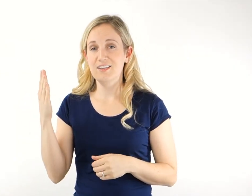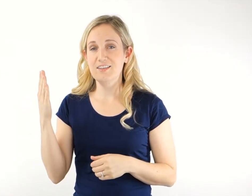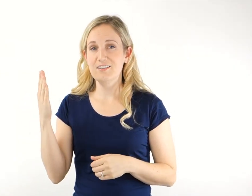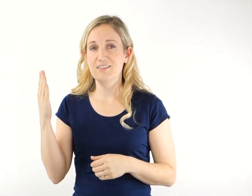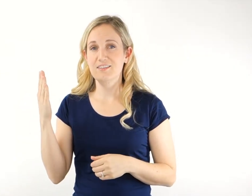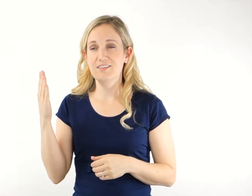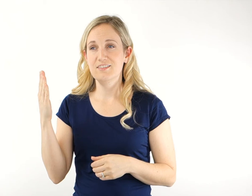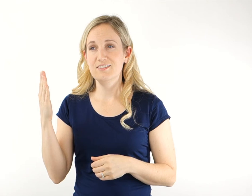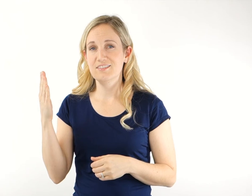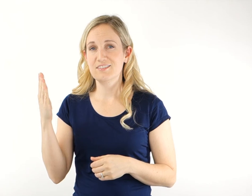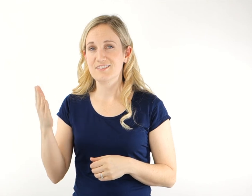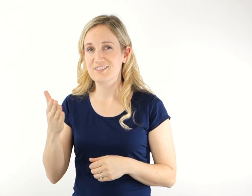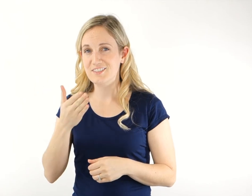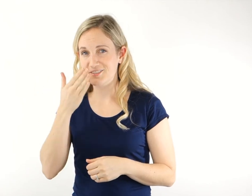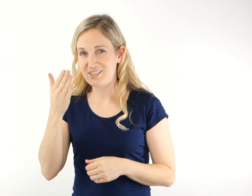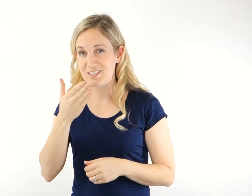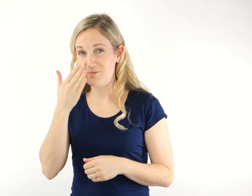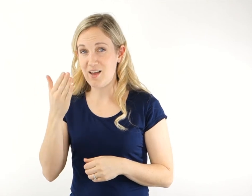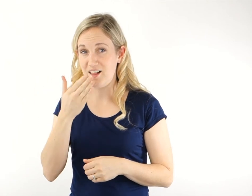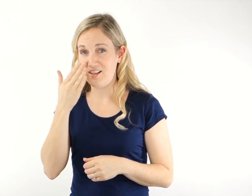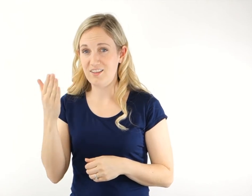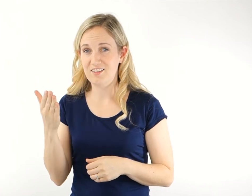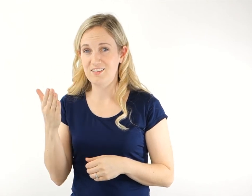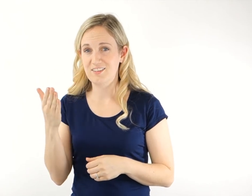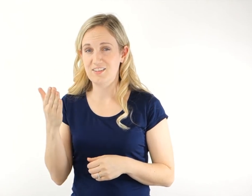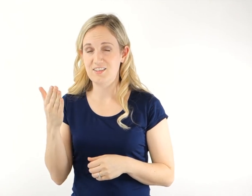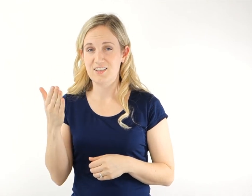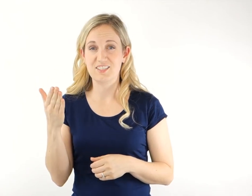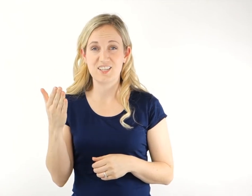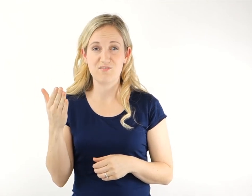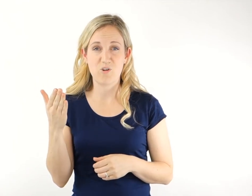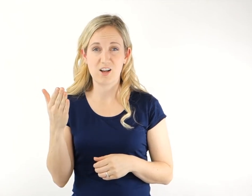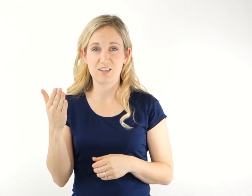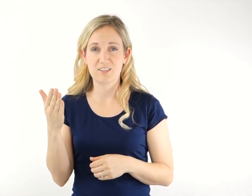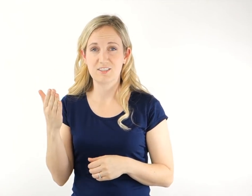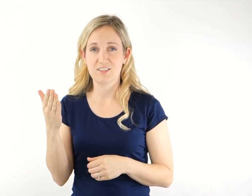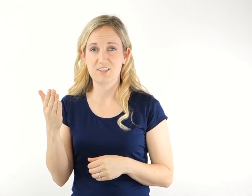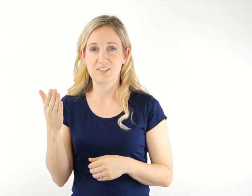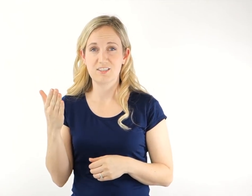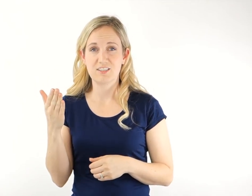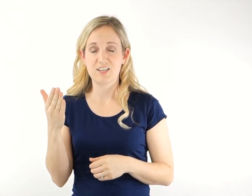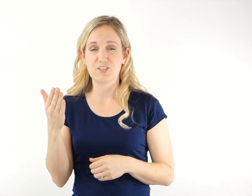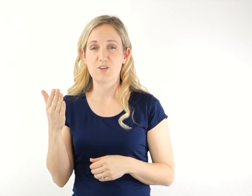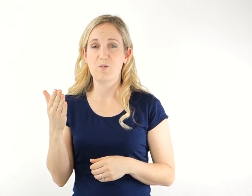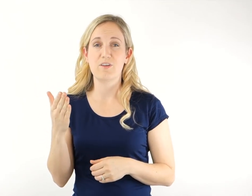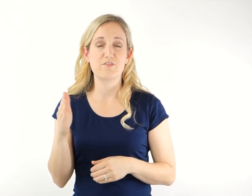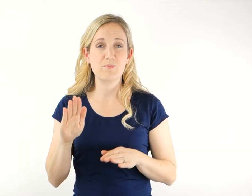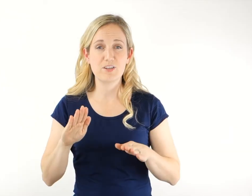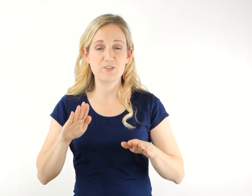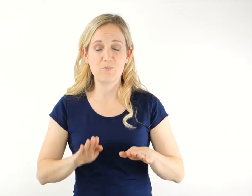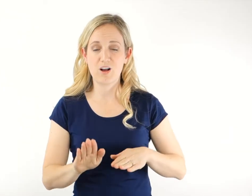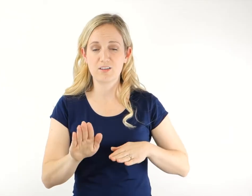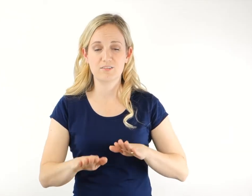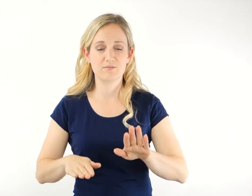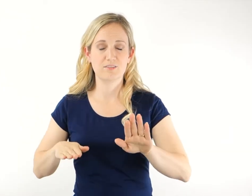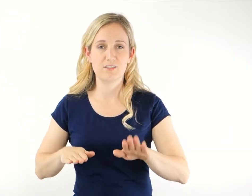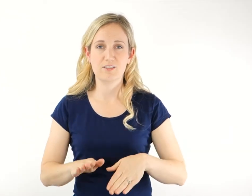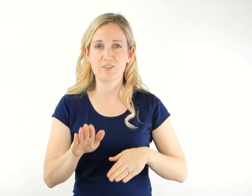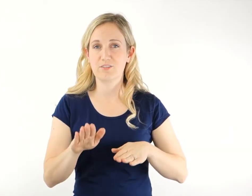I do smell instead of walk. So if you want to do walk, you could go